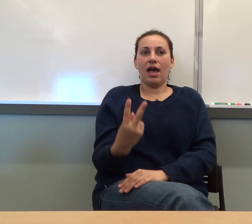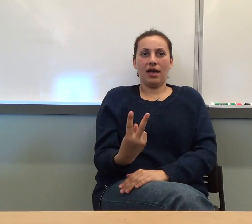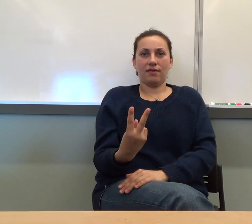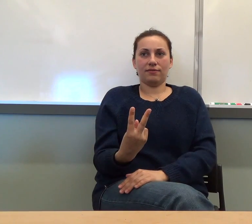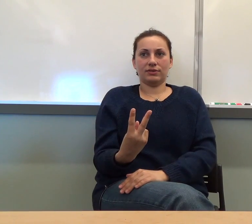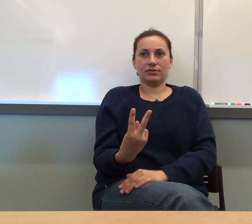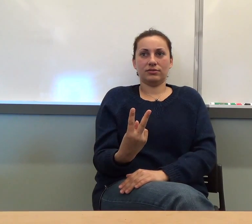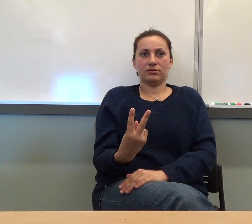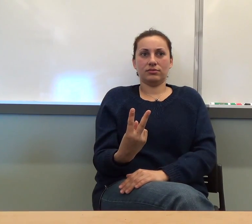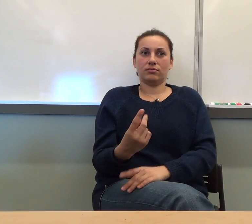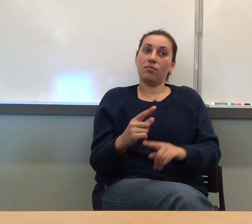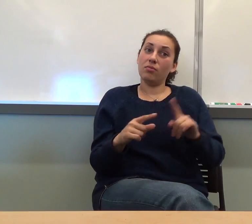times 2/3.